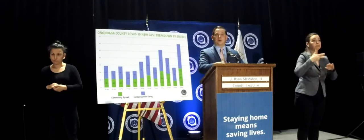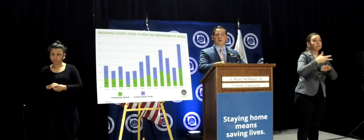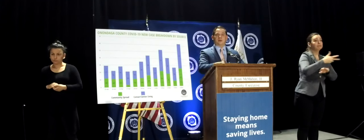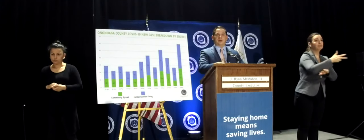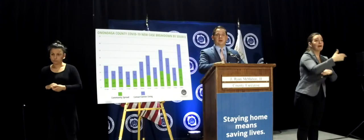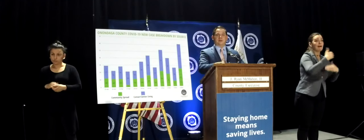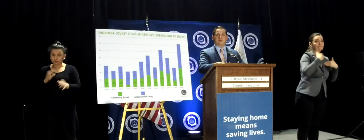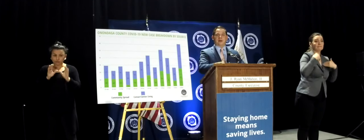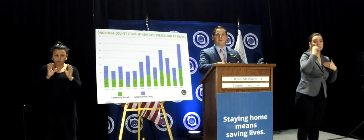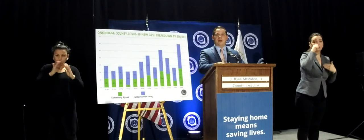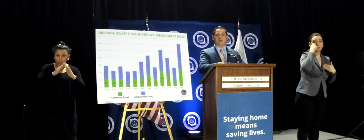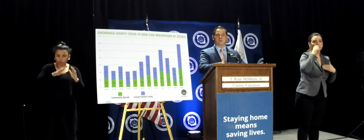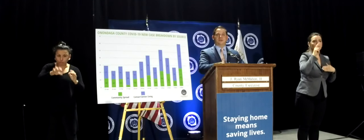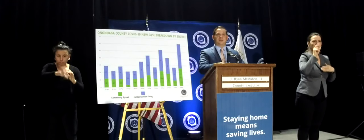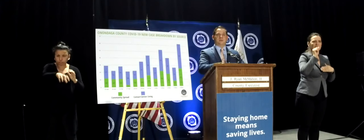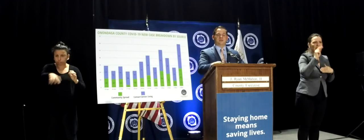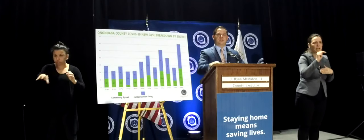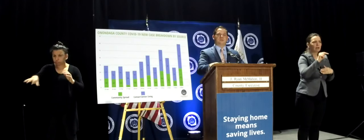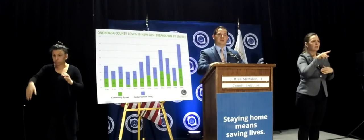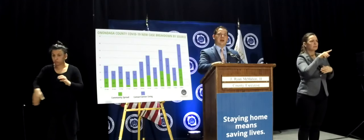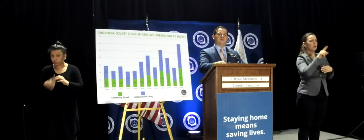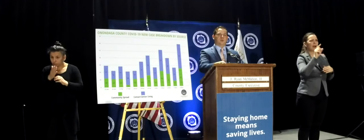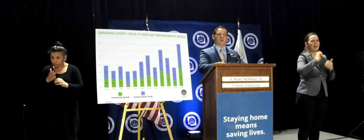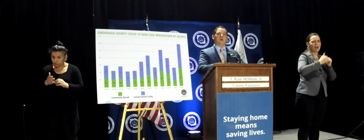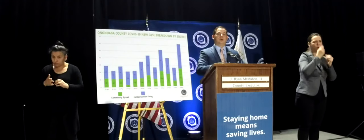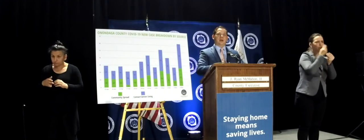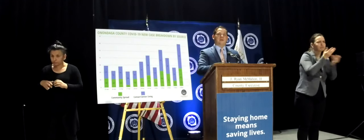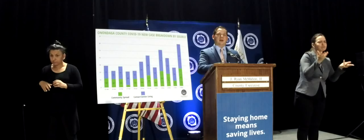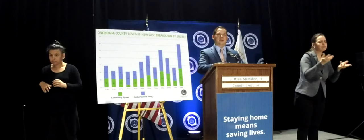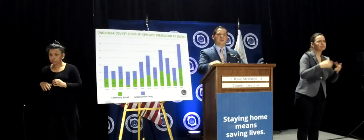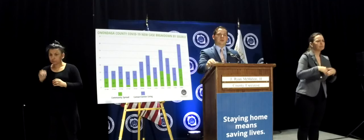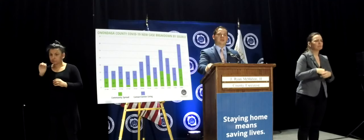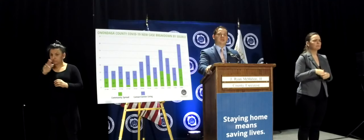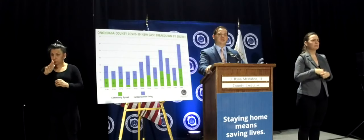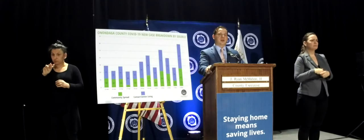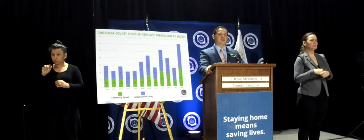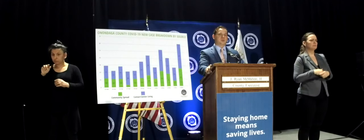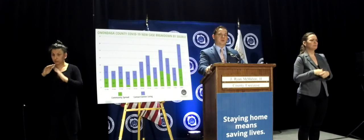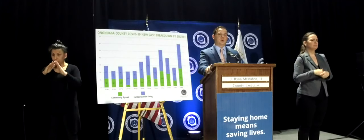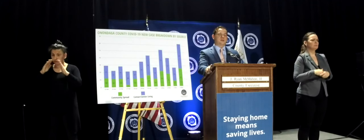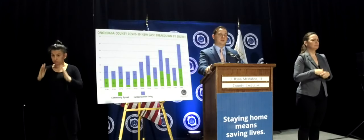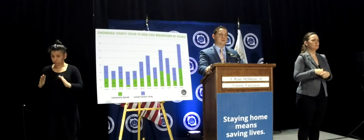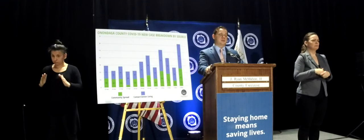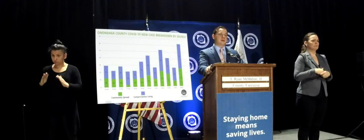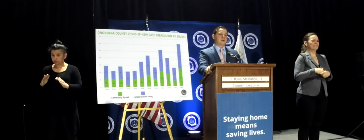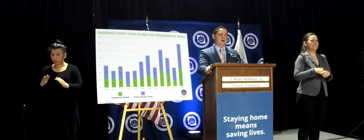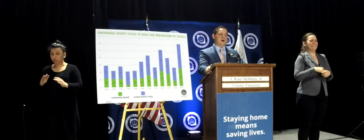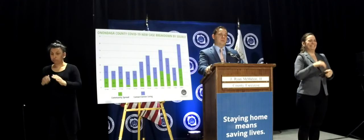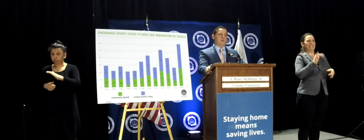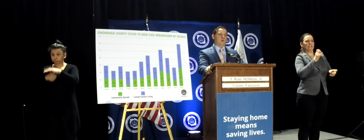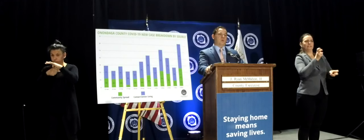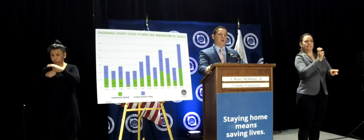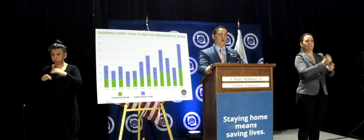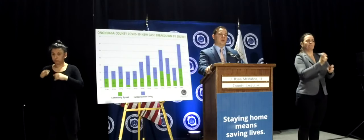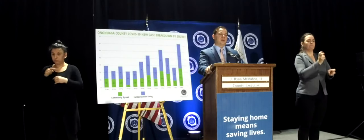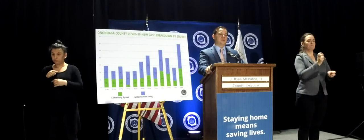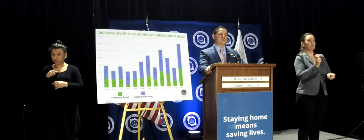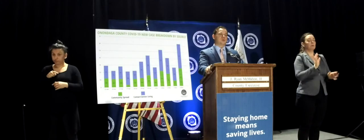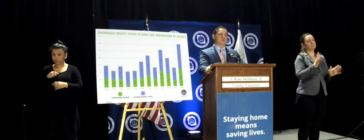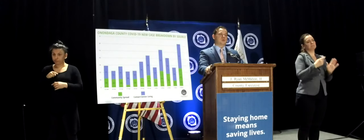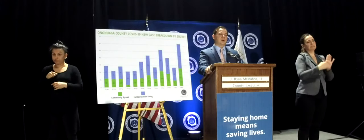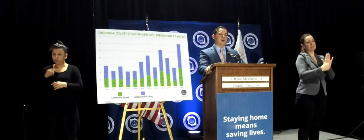Housing Authority. They have a management team. Their team's going to have that communication strategy with their residents. But when we're